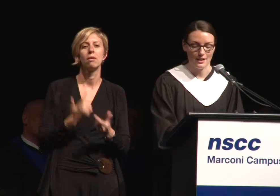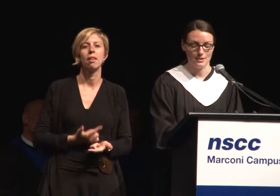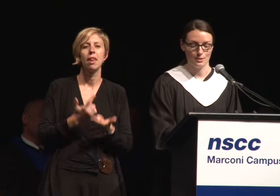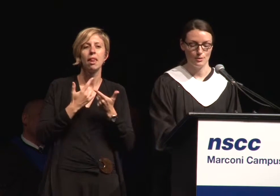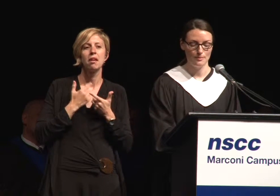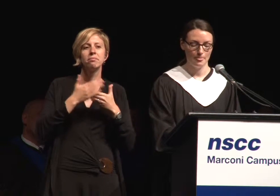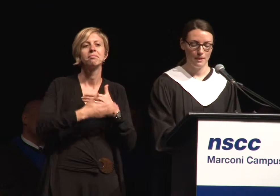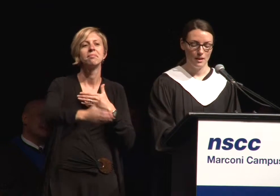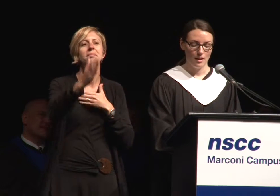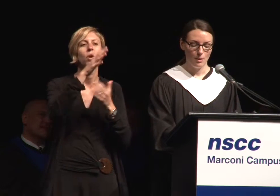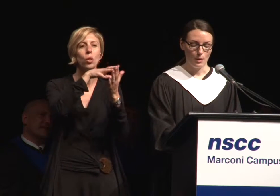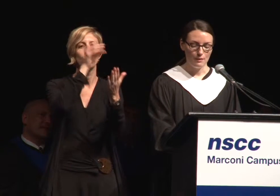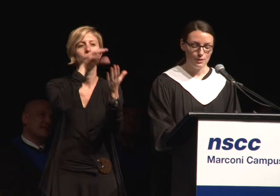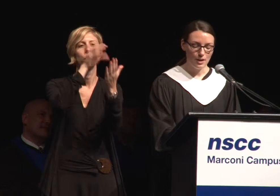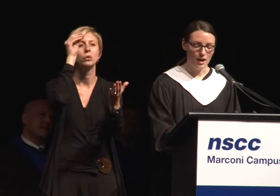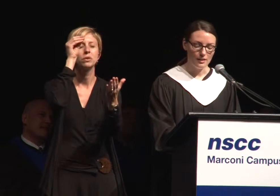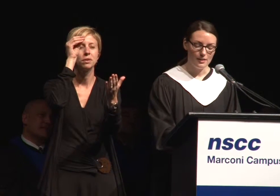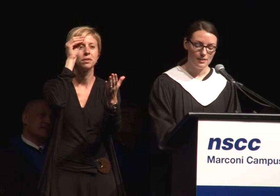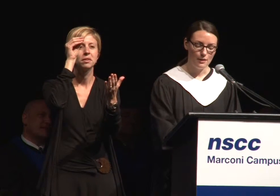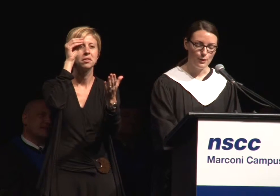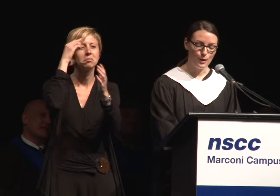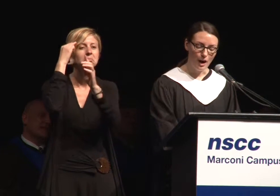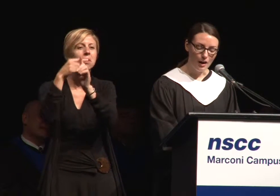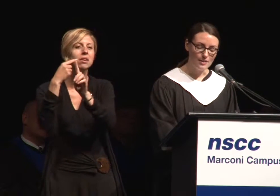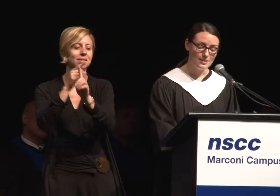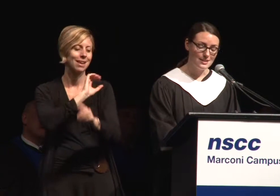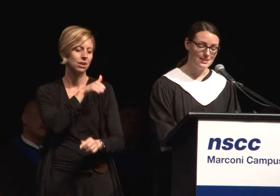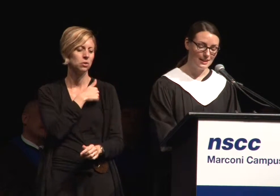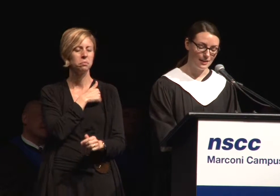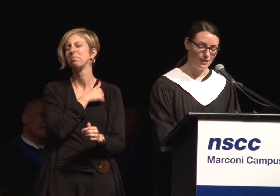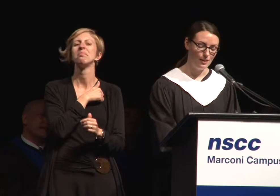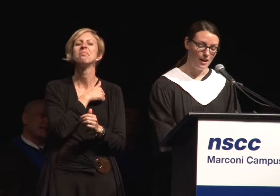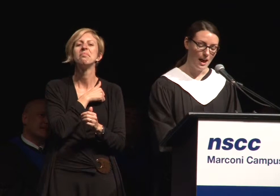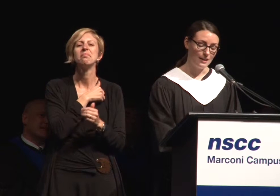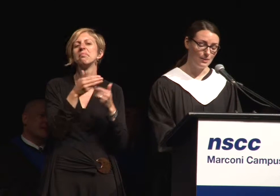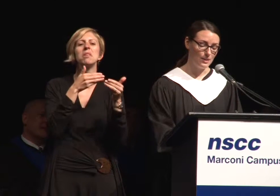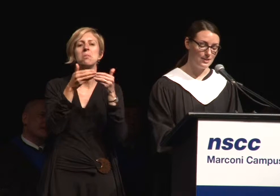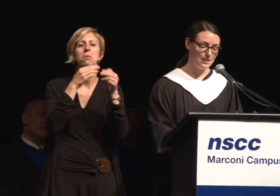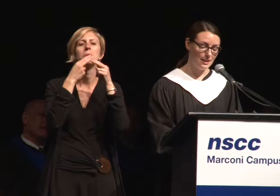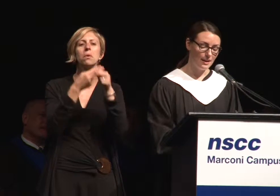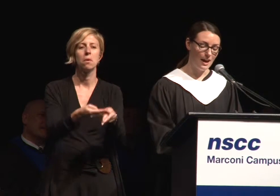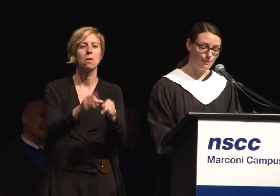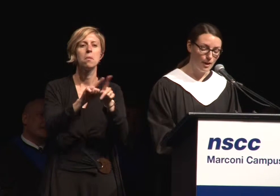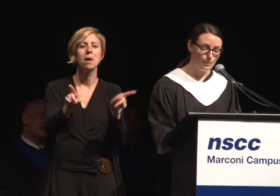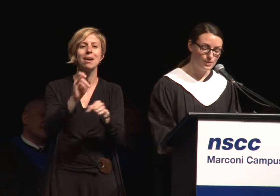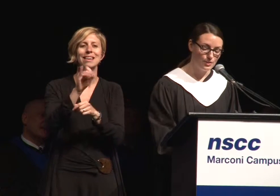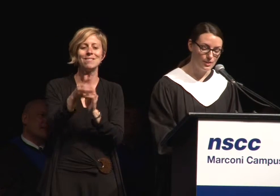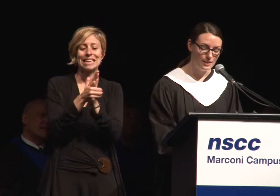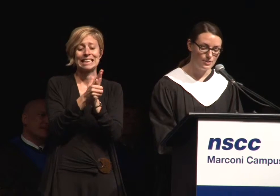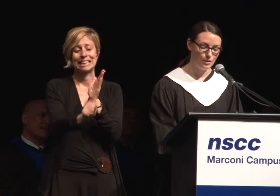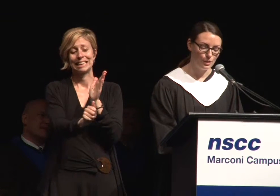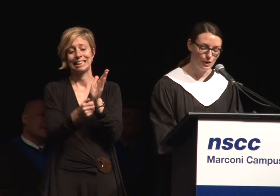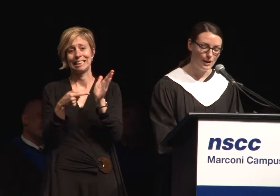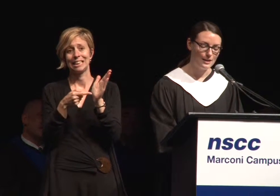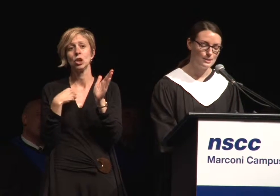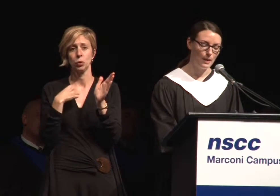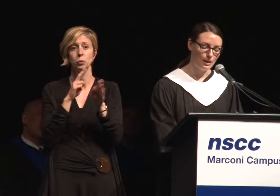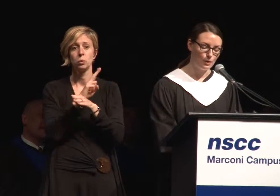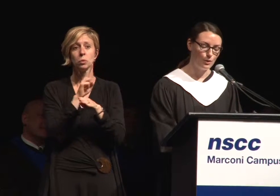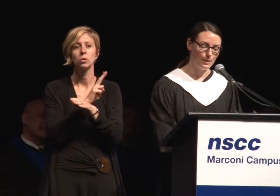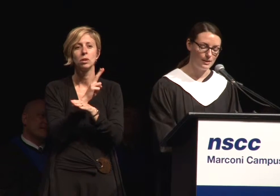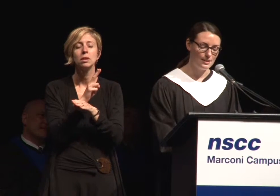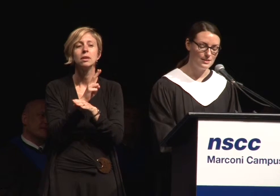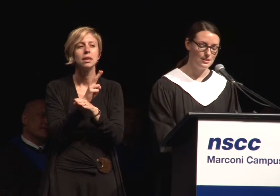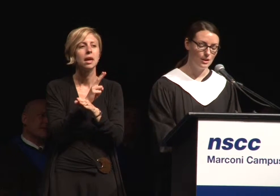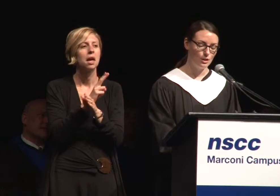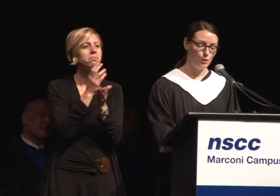positive attitude. Whatever you call it, if you can harness this skill and commit to taking every opportunity to learning and expanding